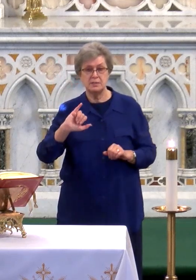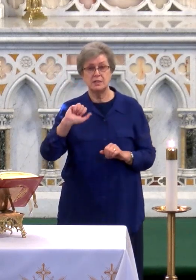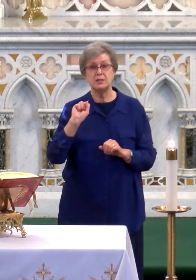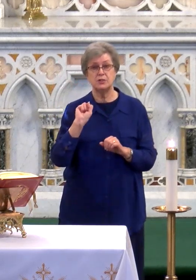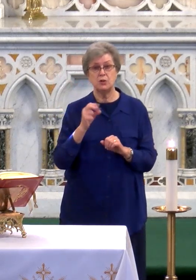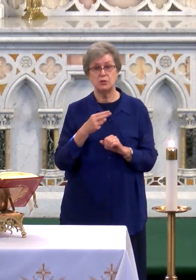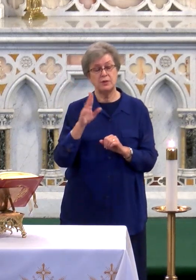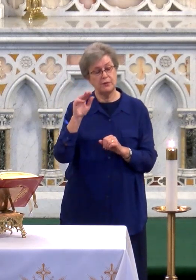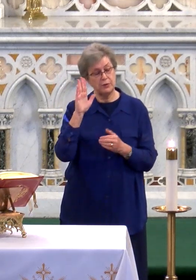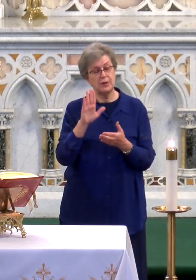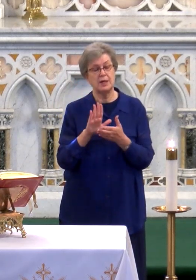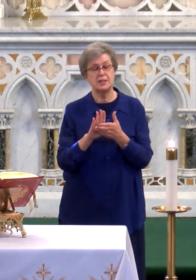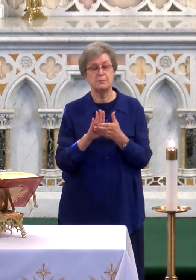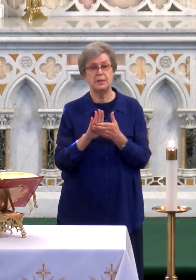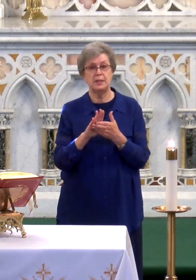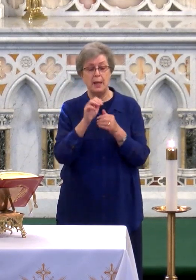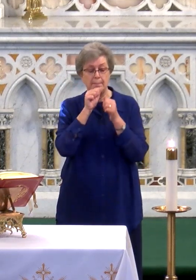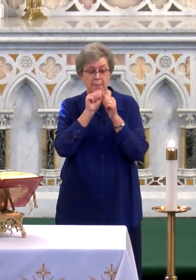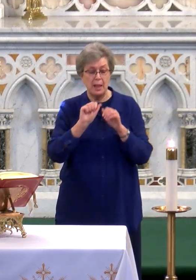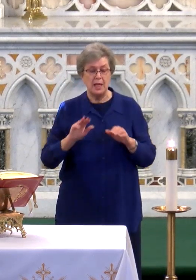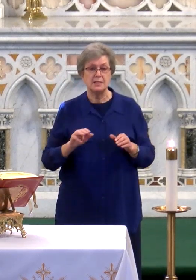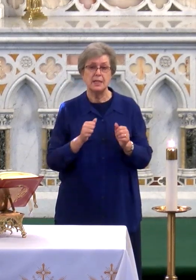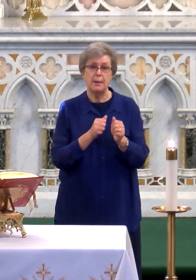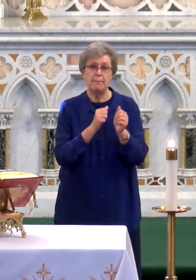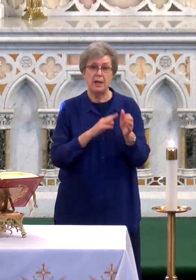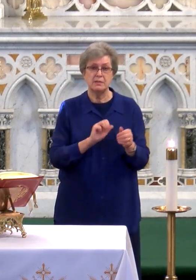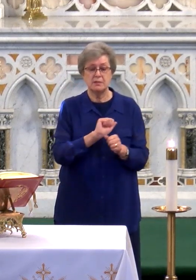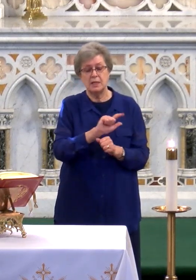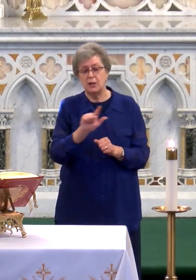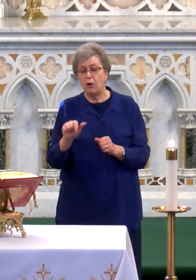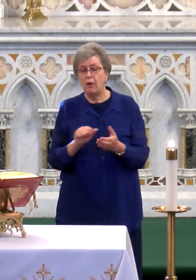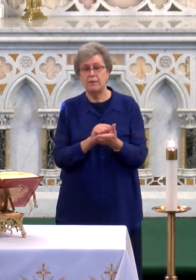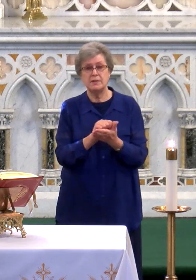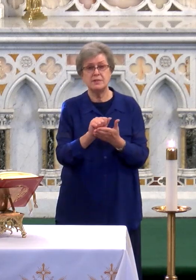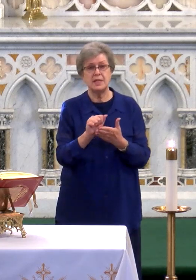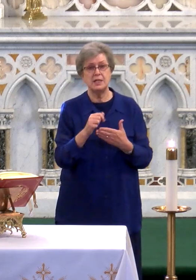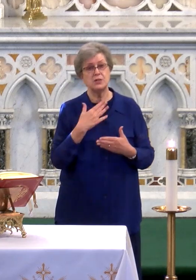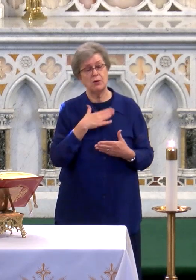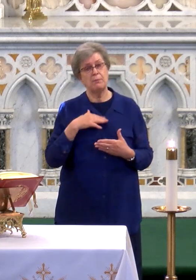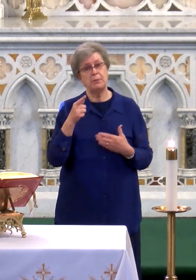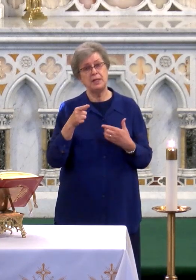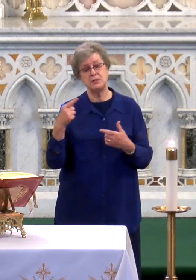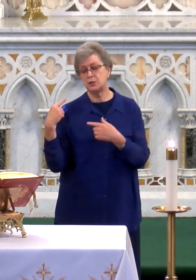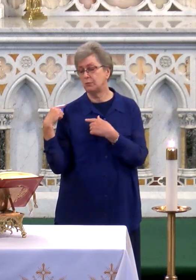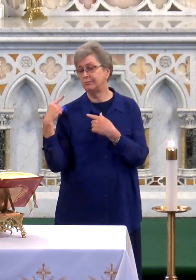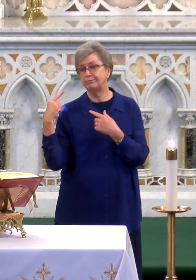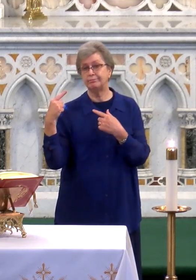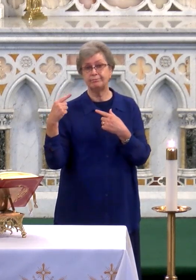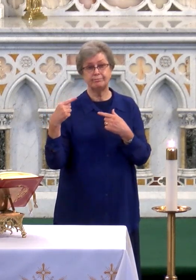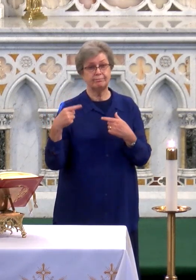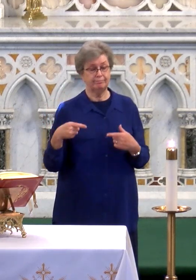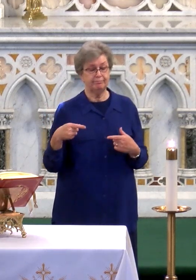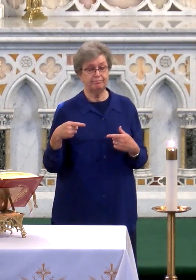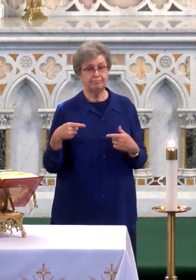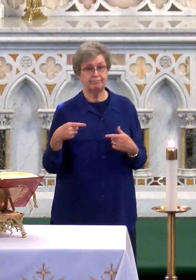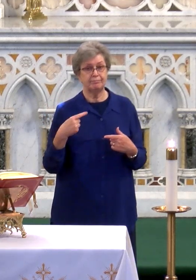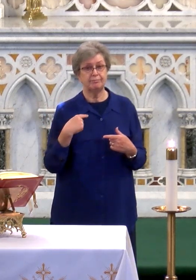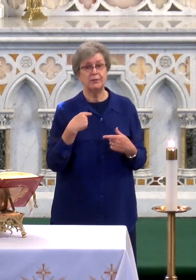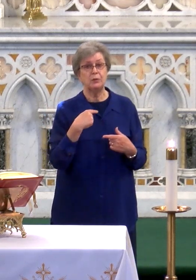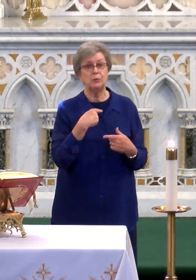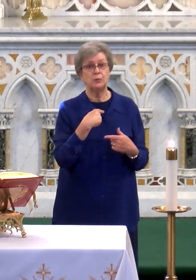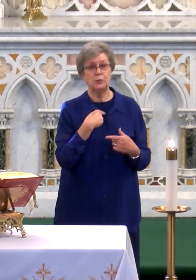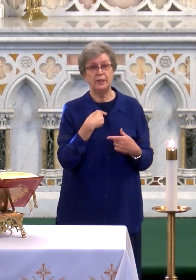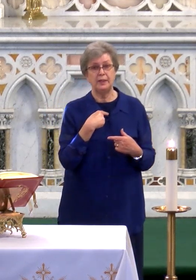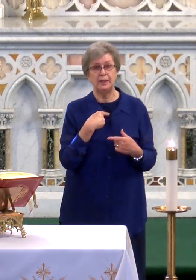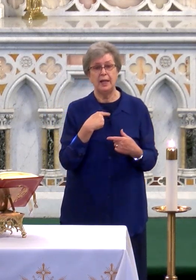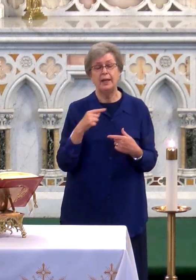her spouse, with the blessed apostles and all the saints who have pleased you throughout the ages, we may